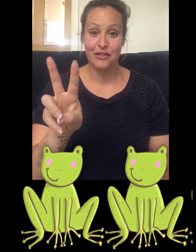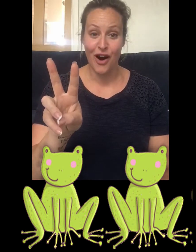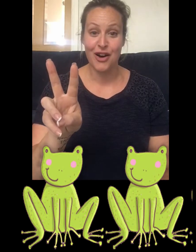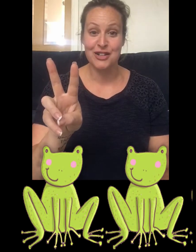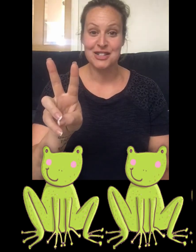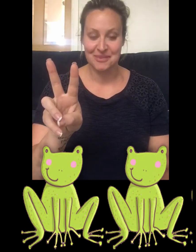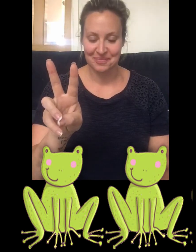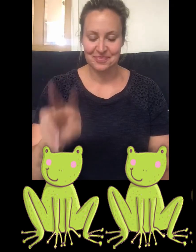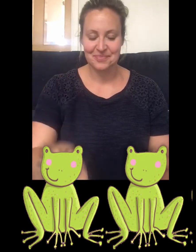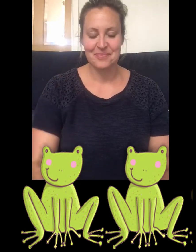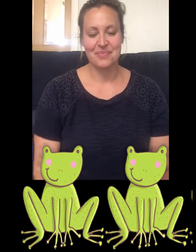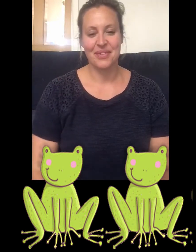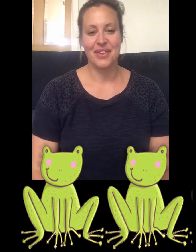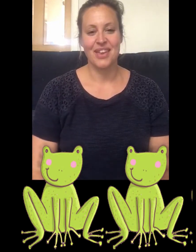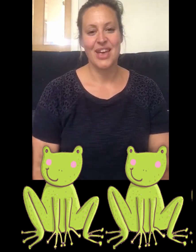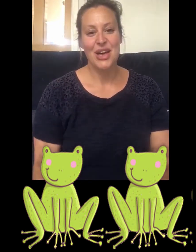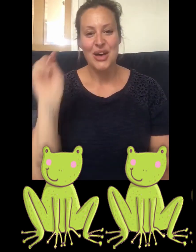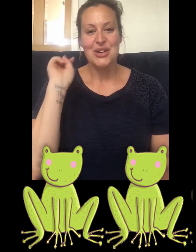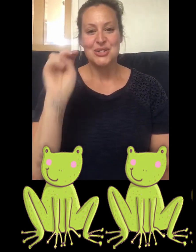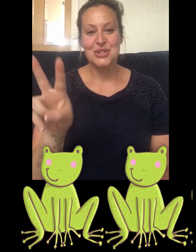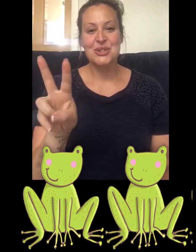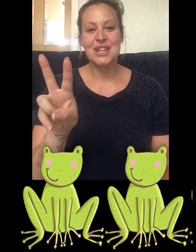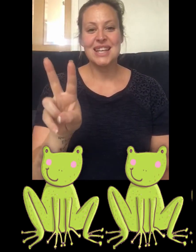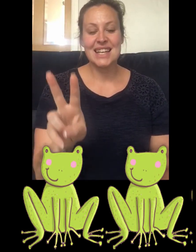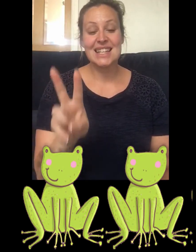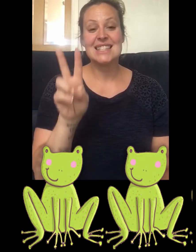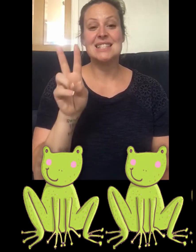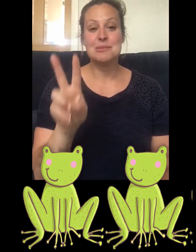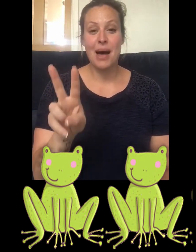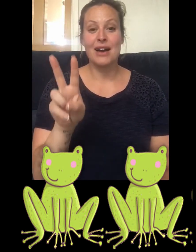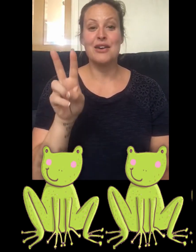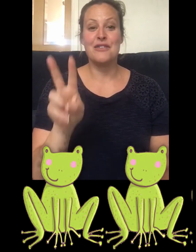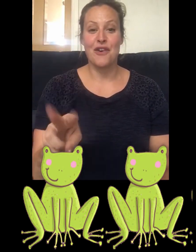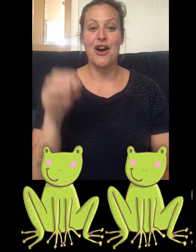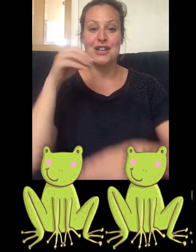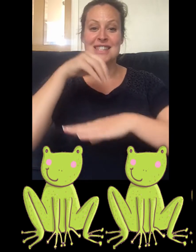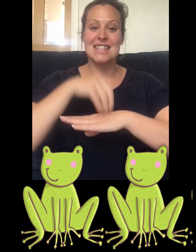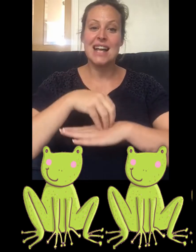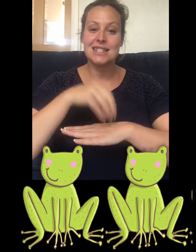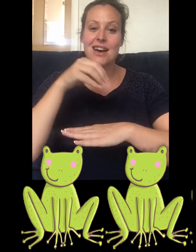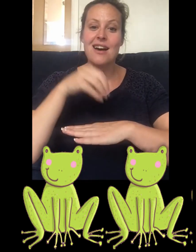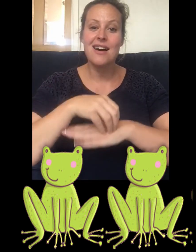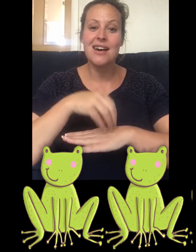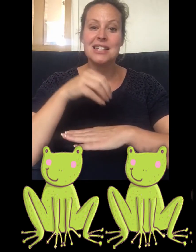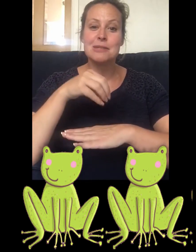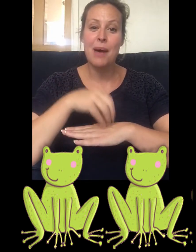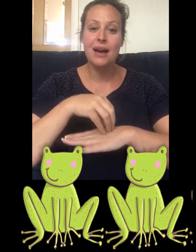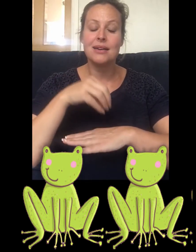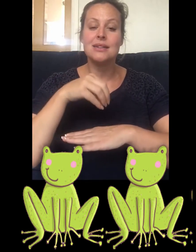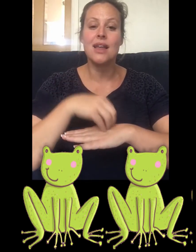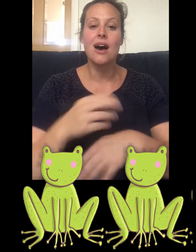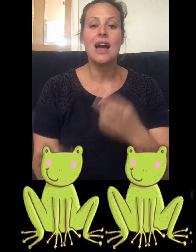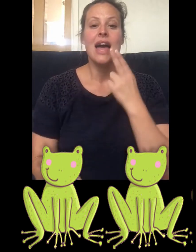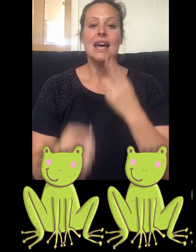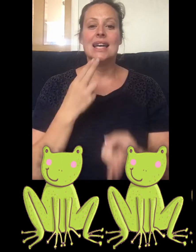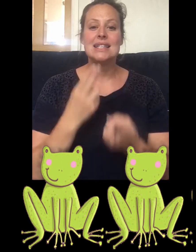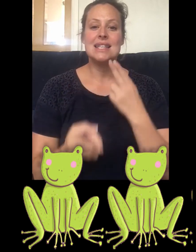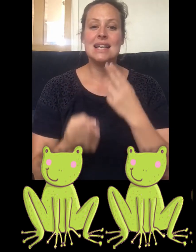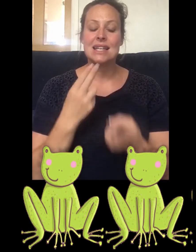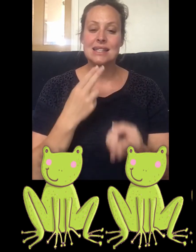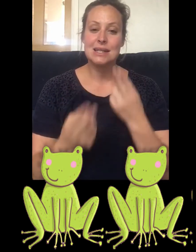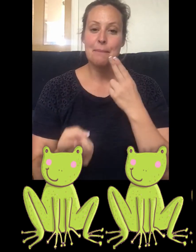speckled frogs. Two little speckled frogs. Sat on a speckled log.